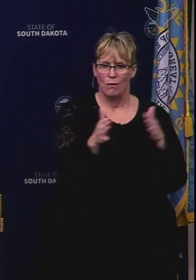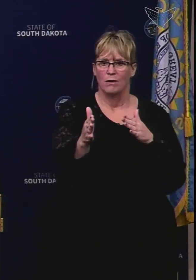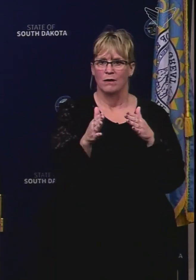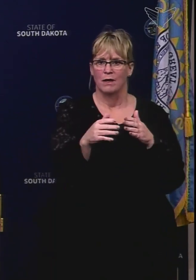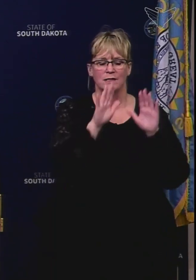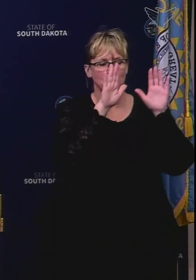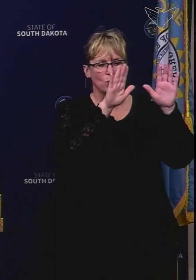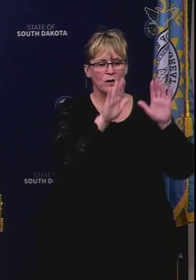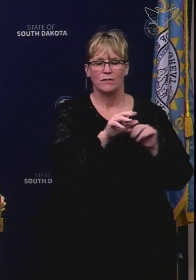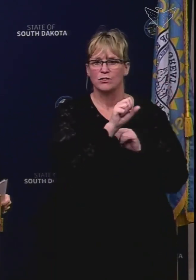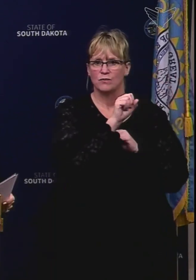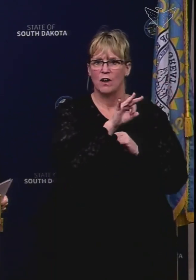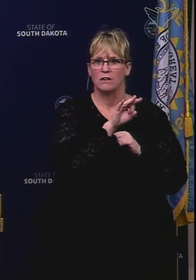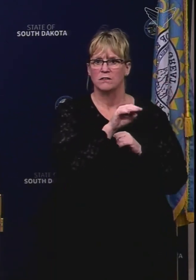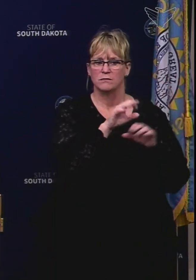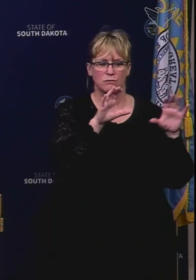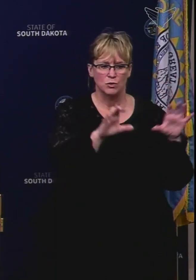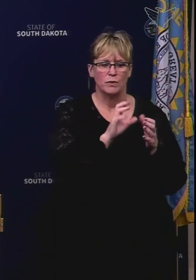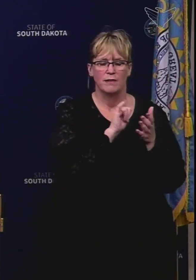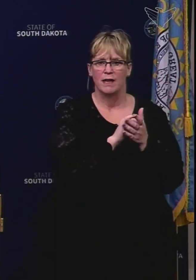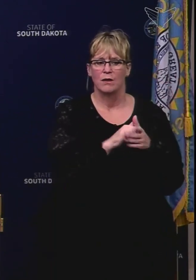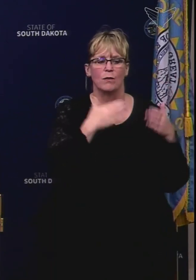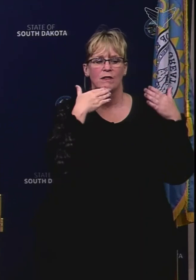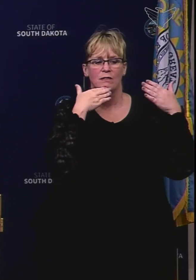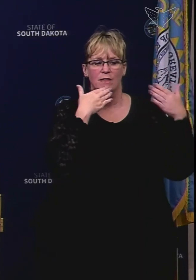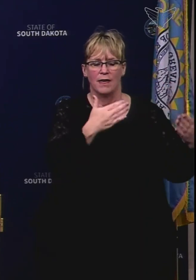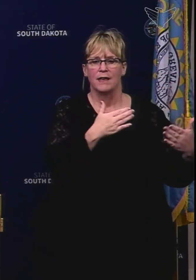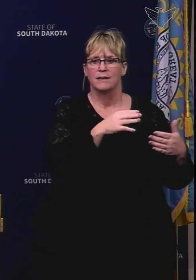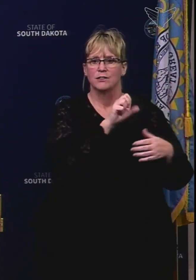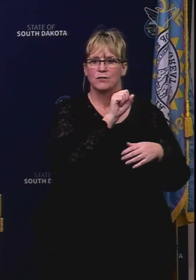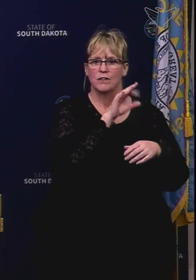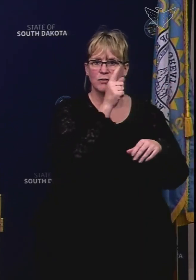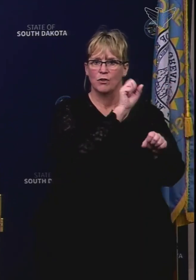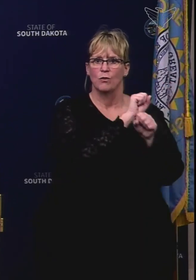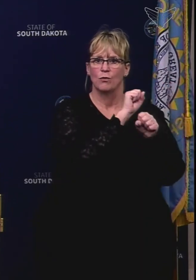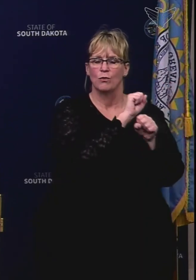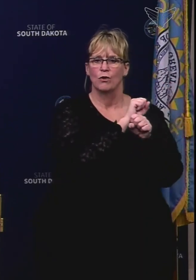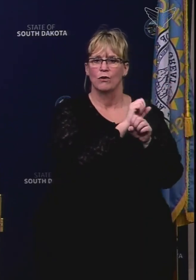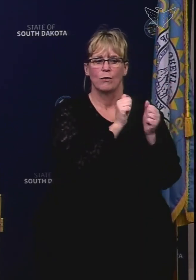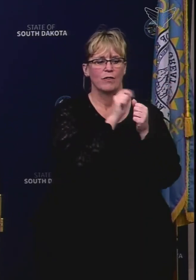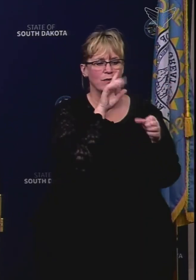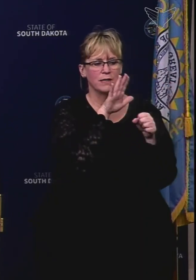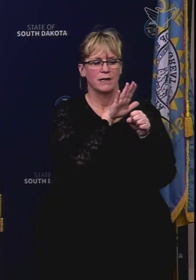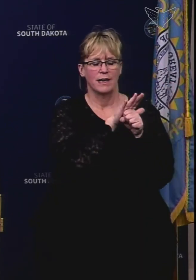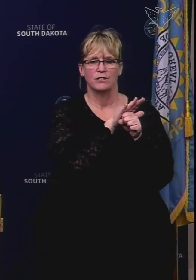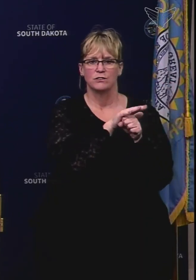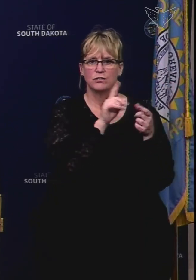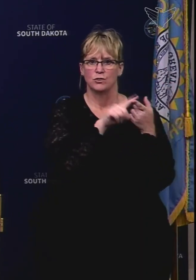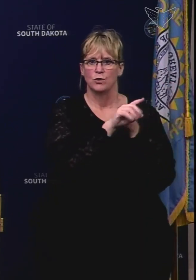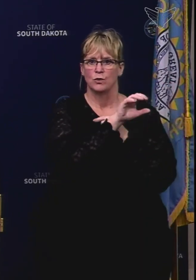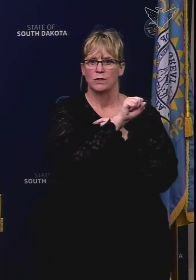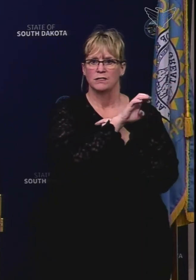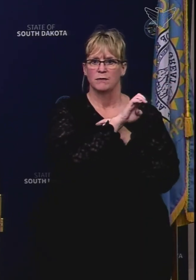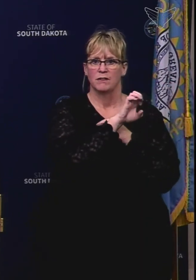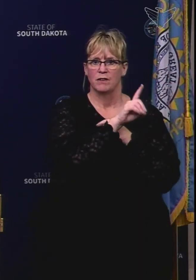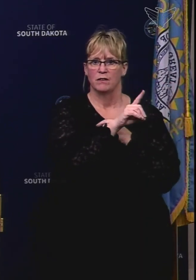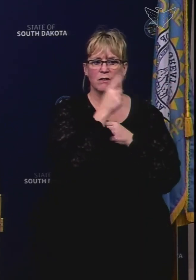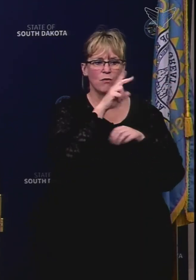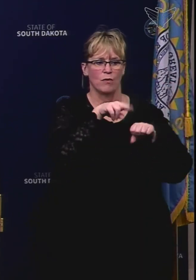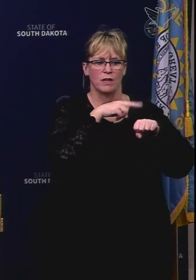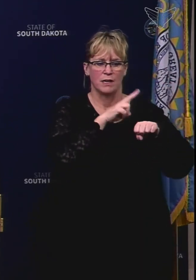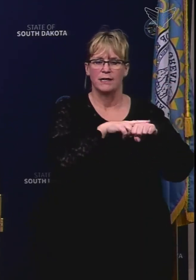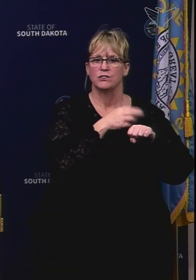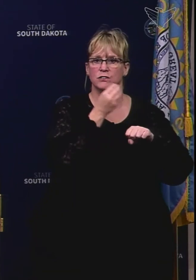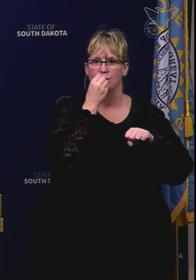that they're doing so. And we certainly thank them for their work and their dedication to providing for our nation's